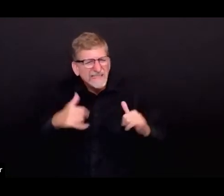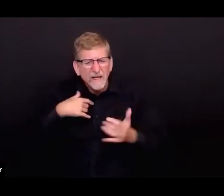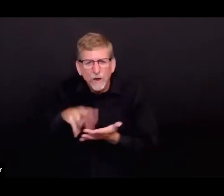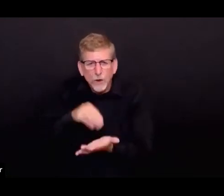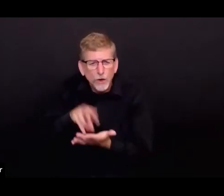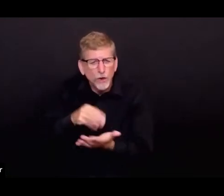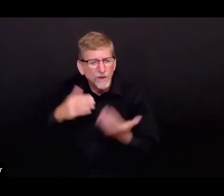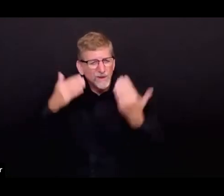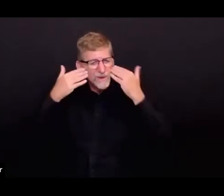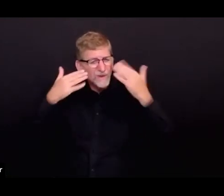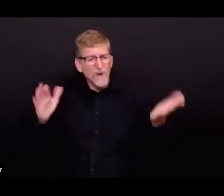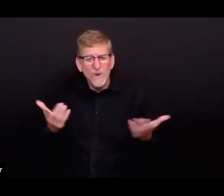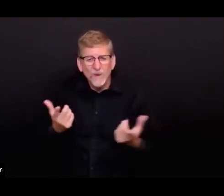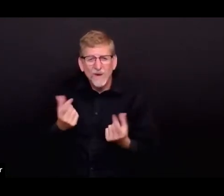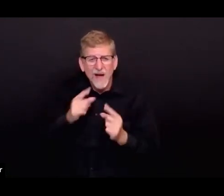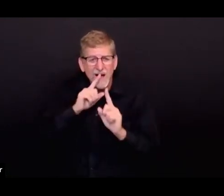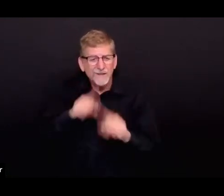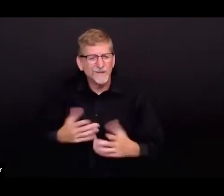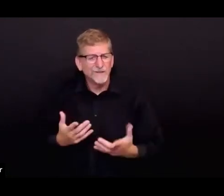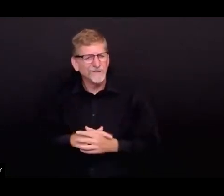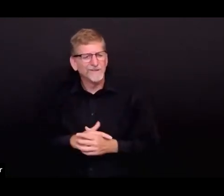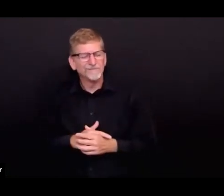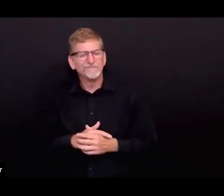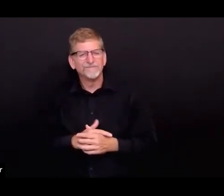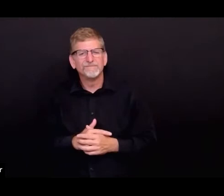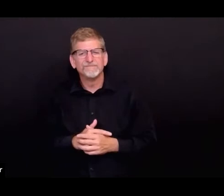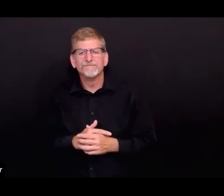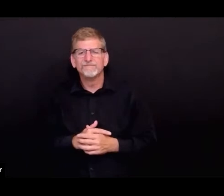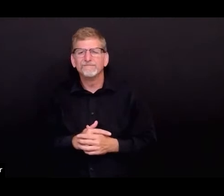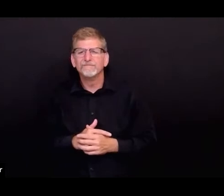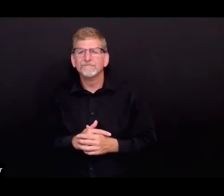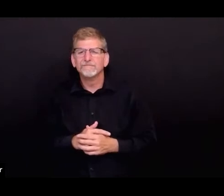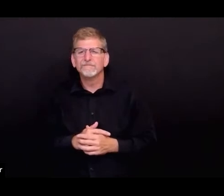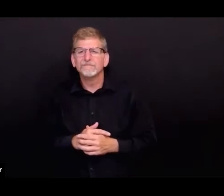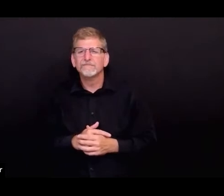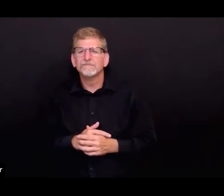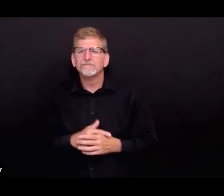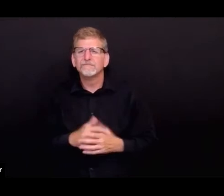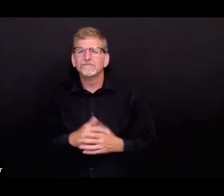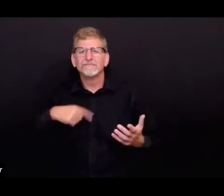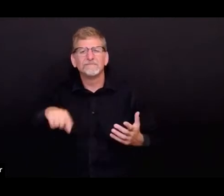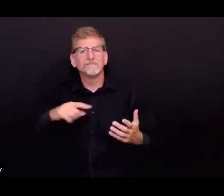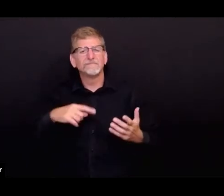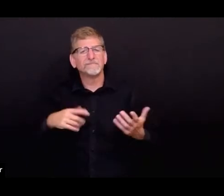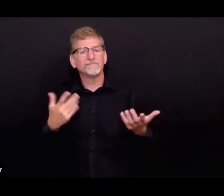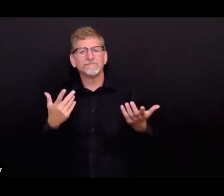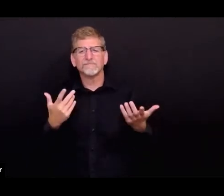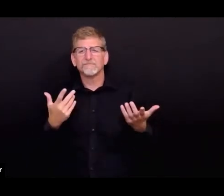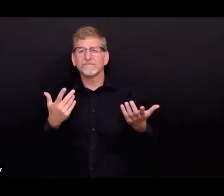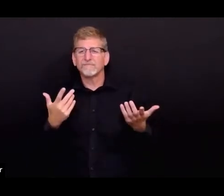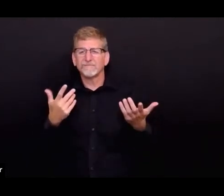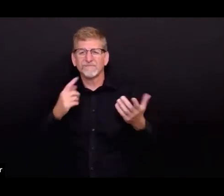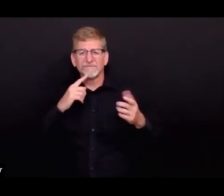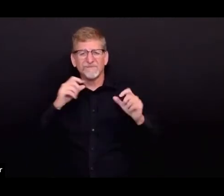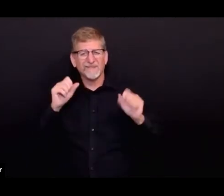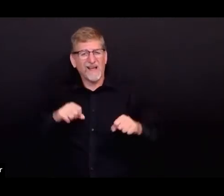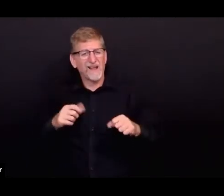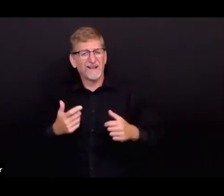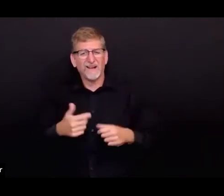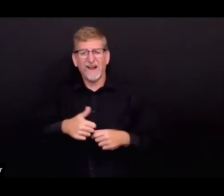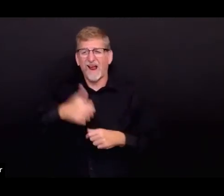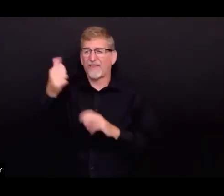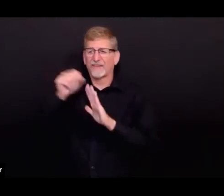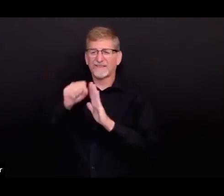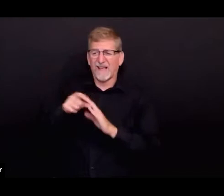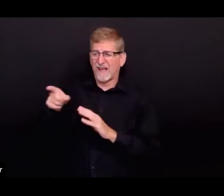but we, like everyone else, are susceptible to how quickly this can blow out of proportion. I think if we dig deep here for the next